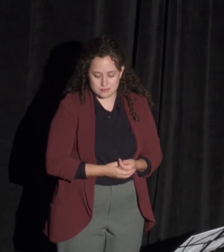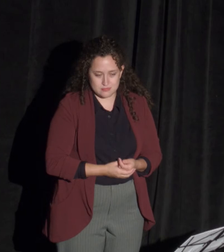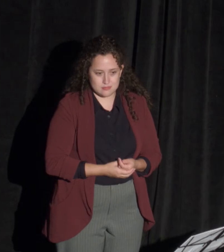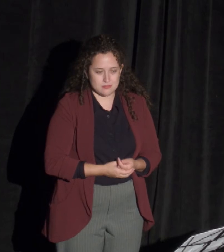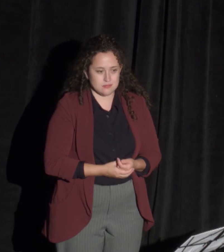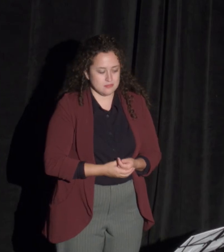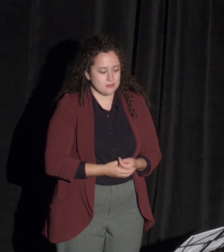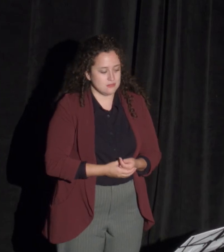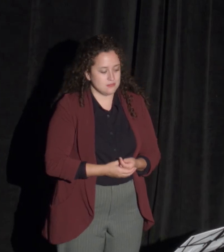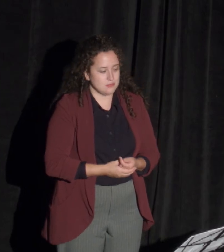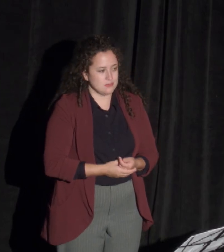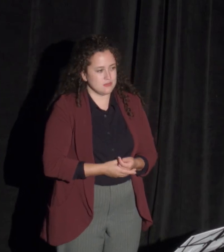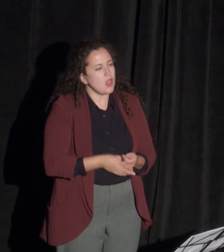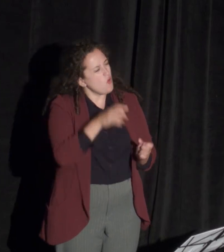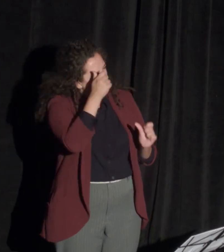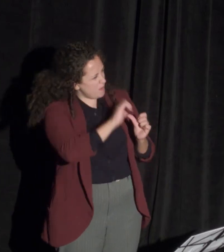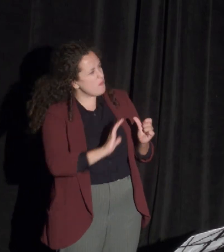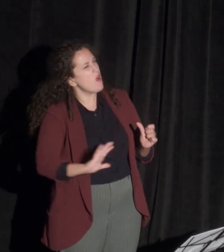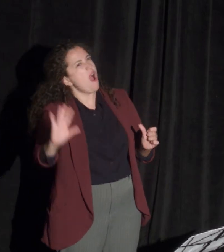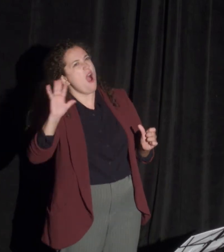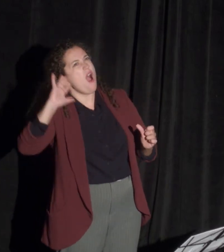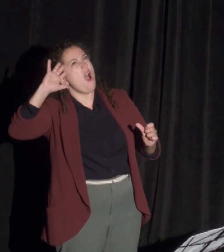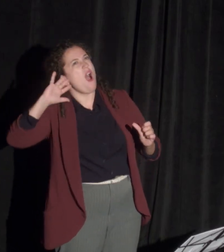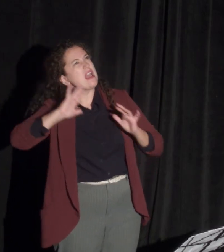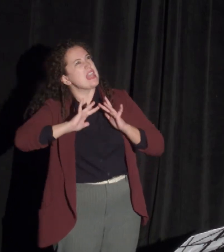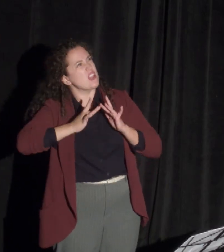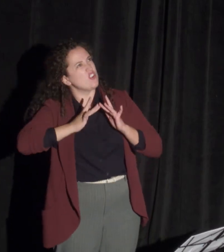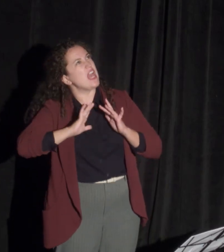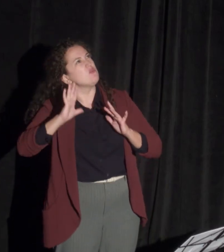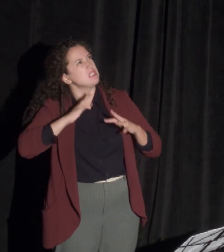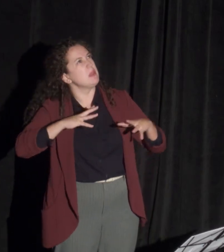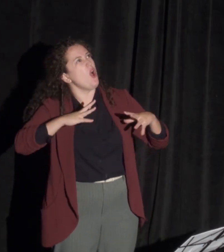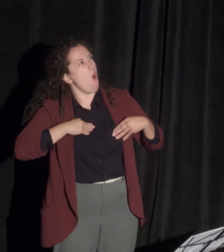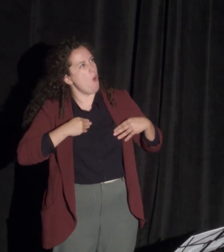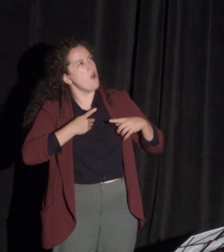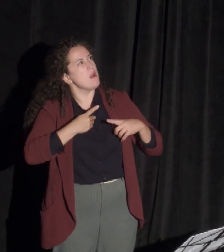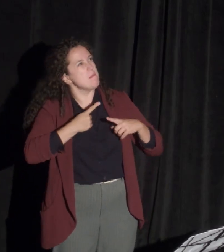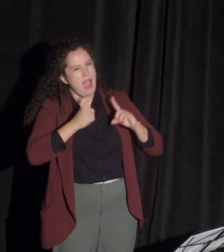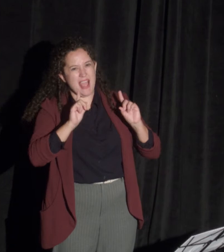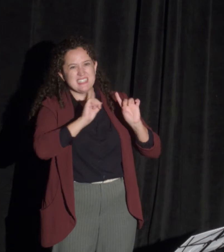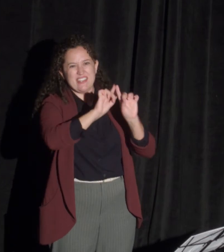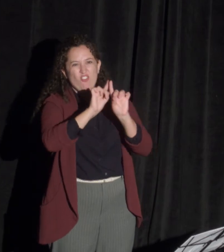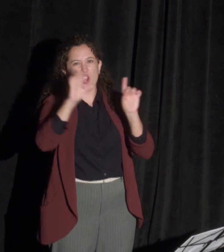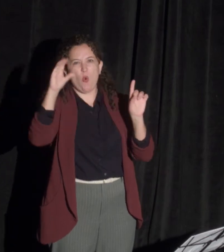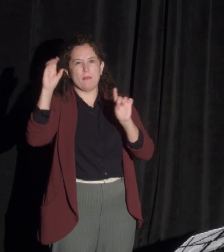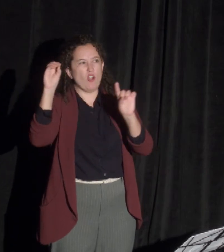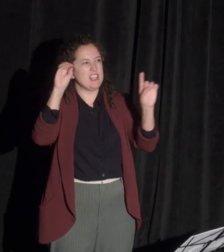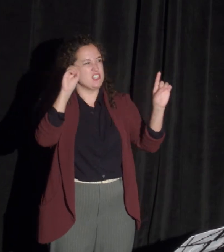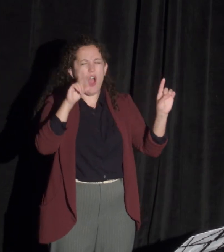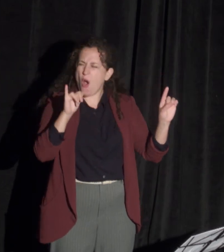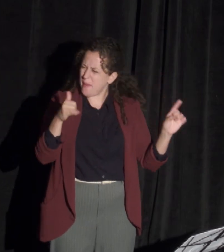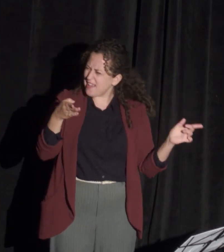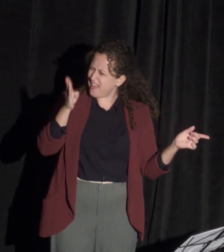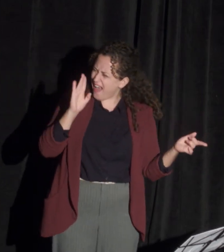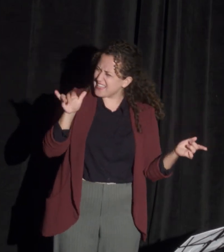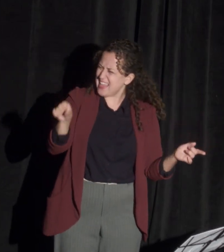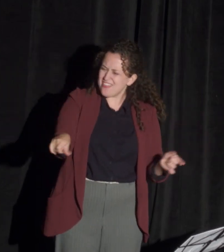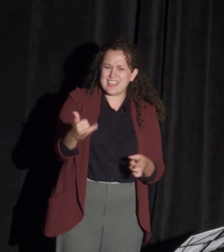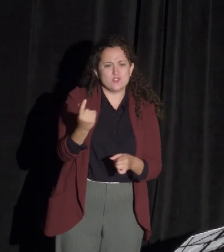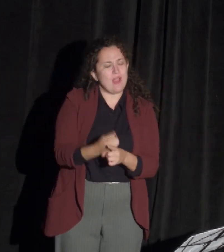Remember how the internet used to be owned by corporations? Oh yeah, oh my God, it did, didn't it? It's so weird to think about that now that it's all just like